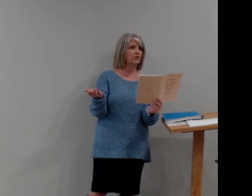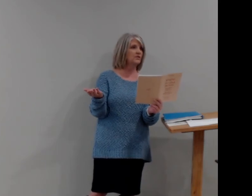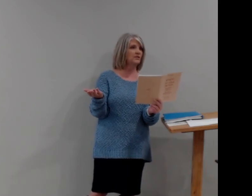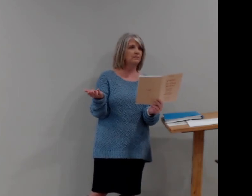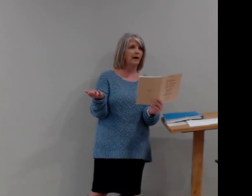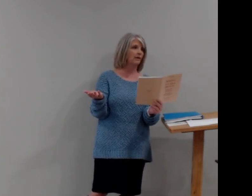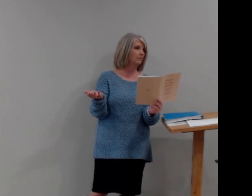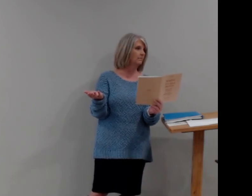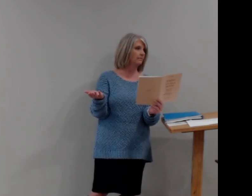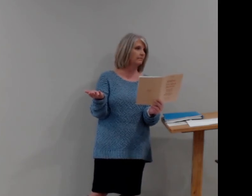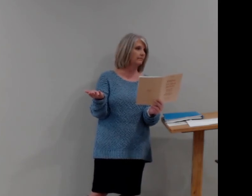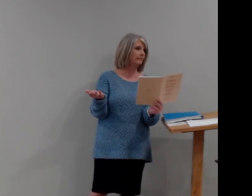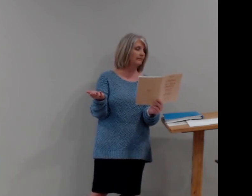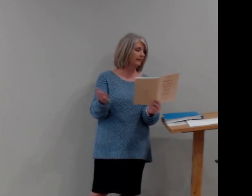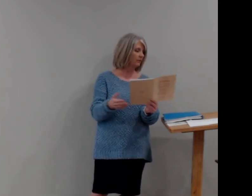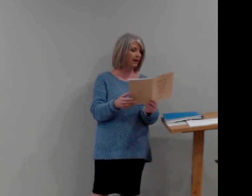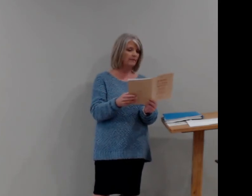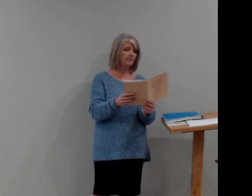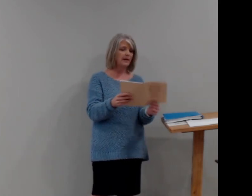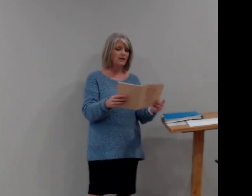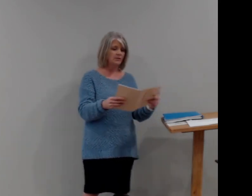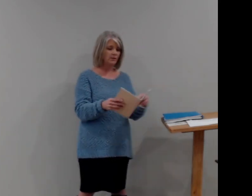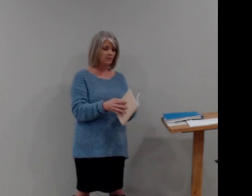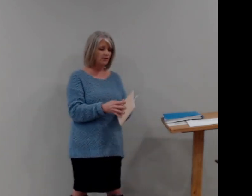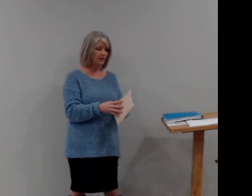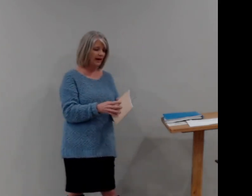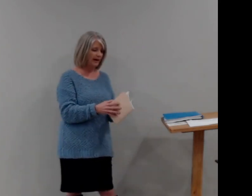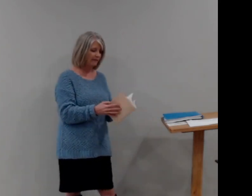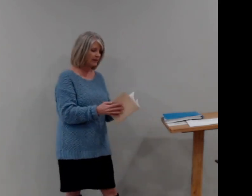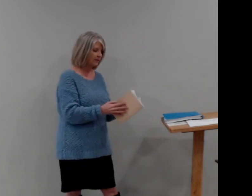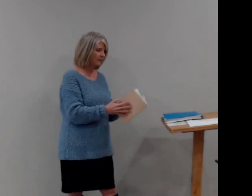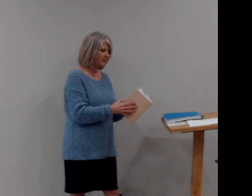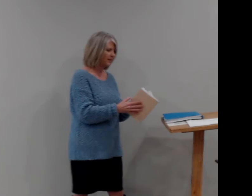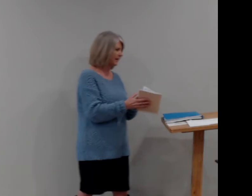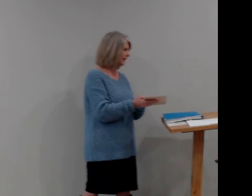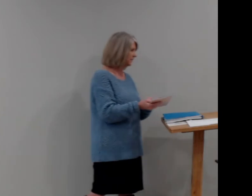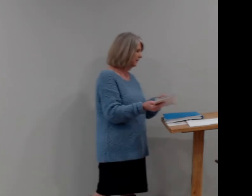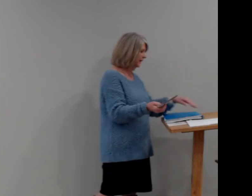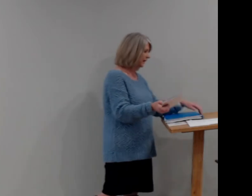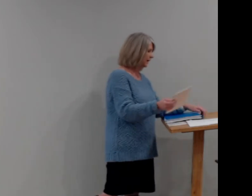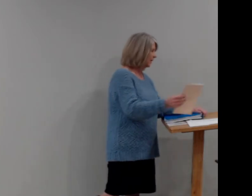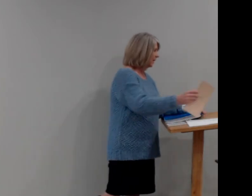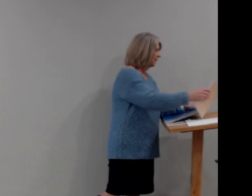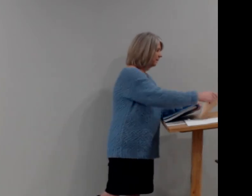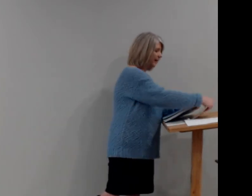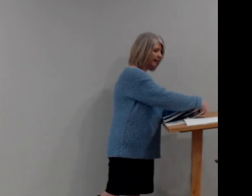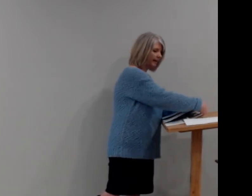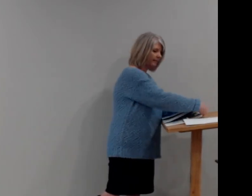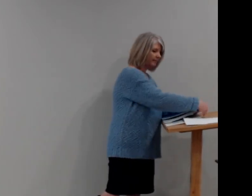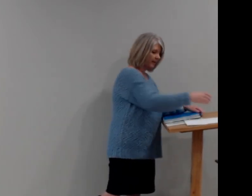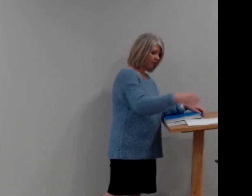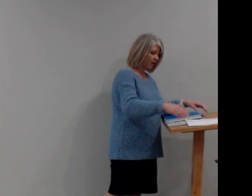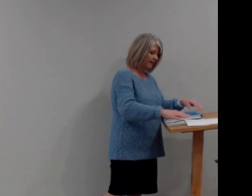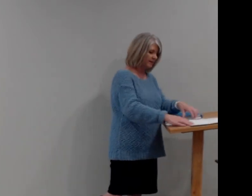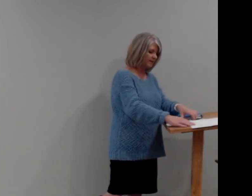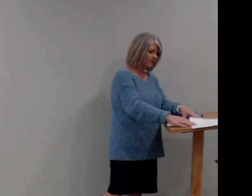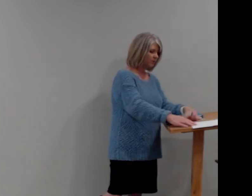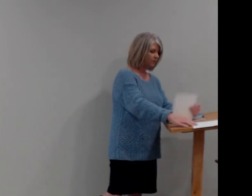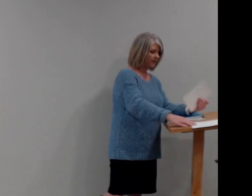a smile. Okay? So I'm going to read you that. And I have another one. I may read that in a minute. But I wanted to do this.